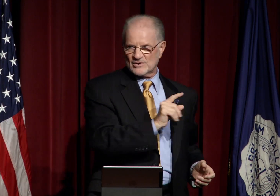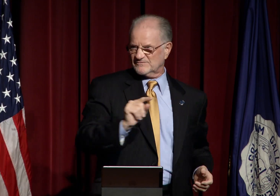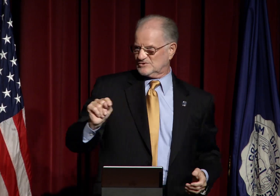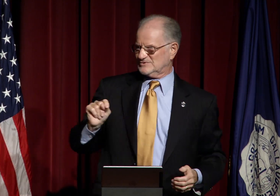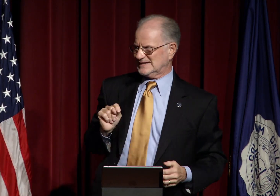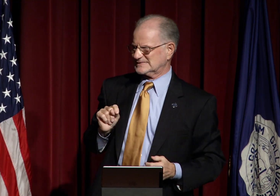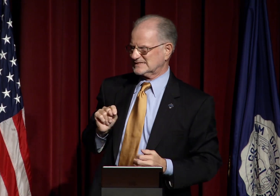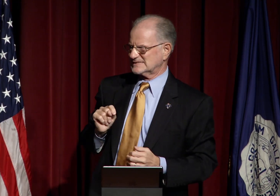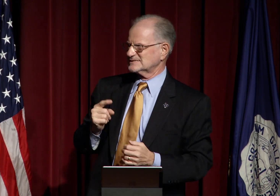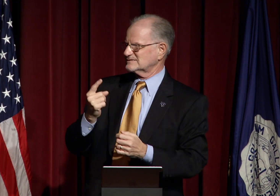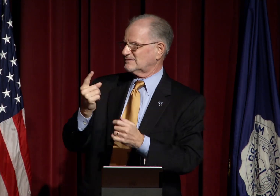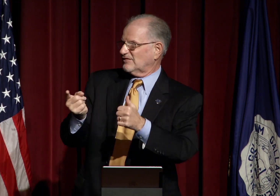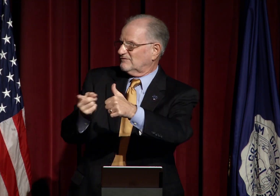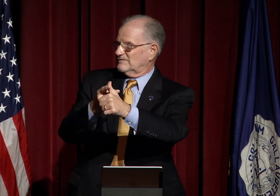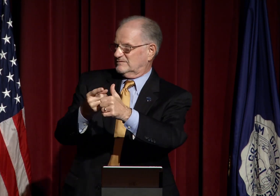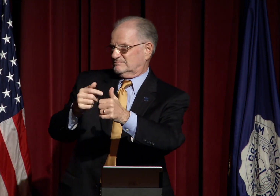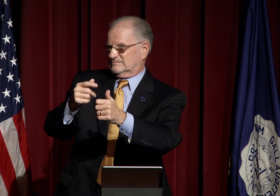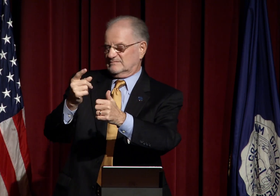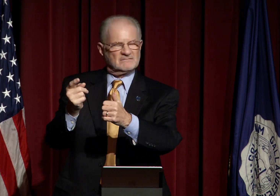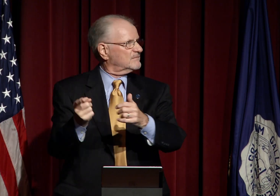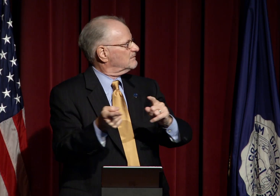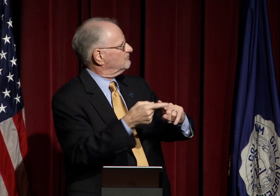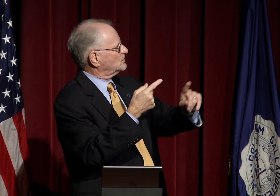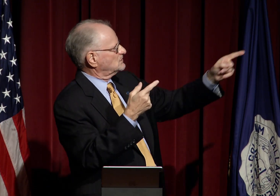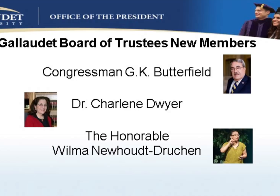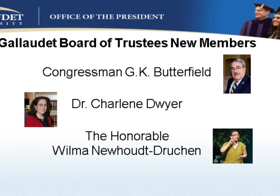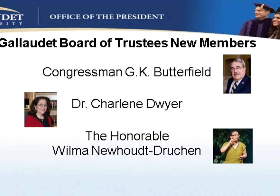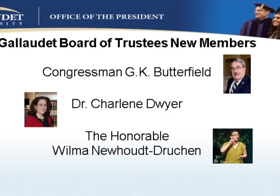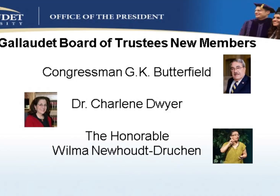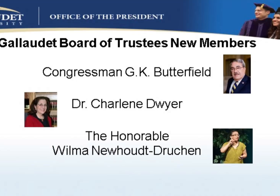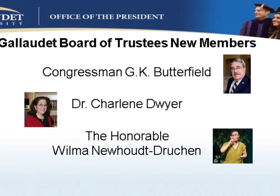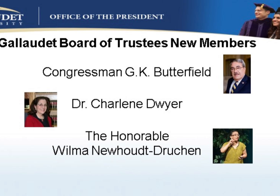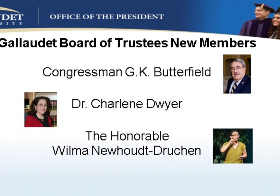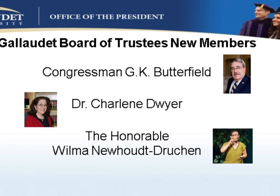were voted in by the Board of Trustees as a whole.